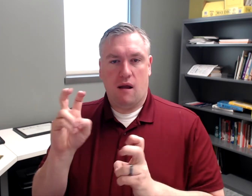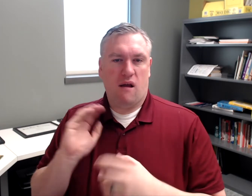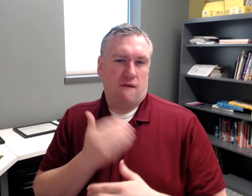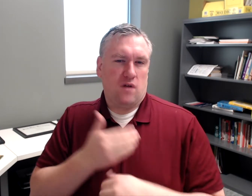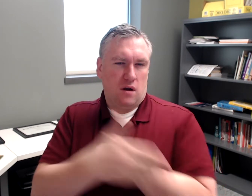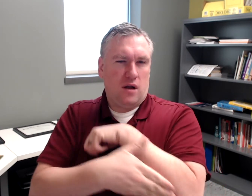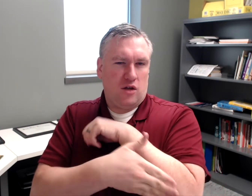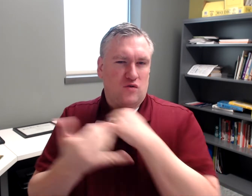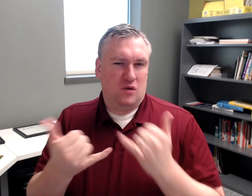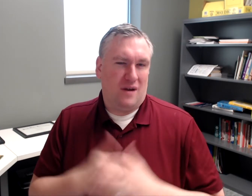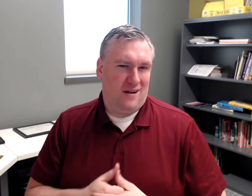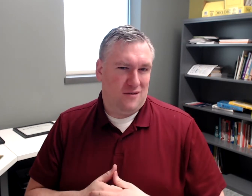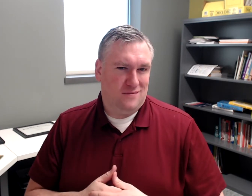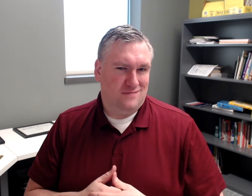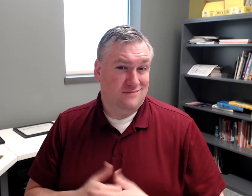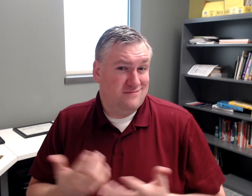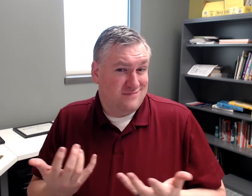spot of our country right now.